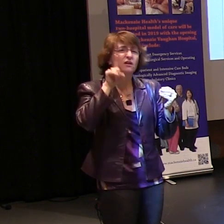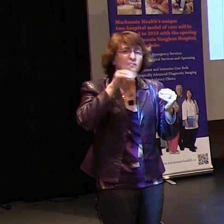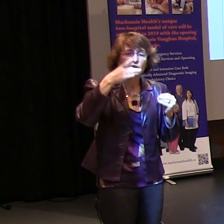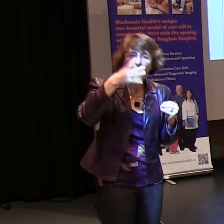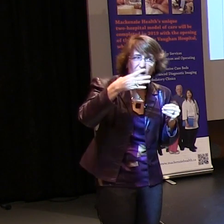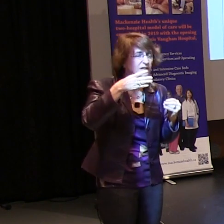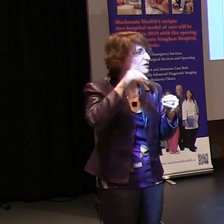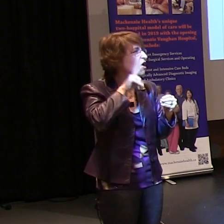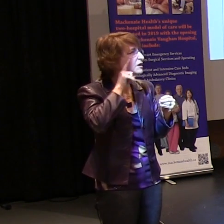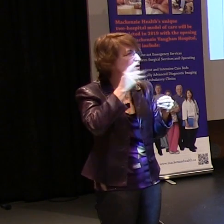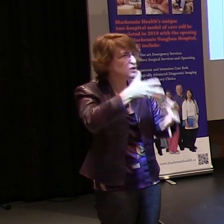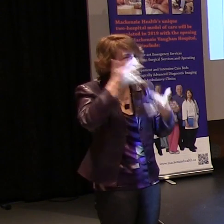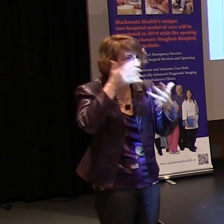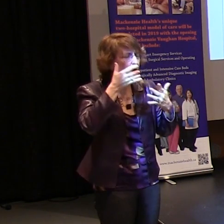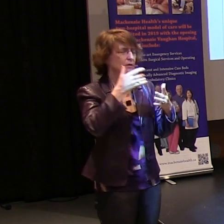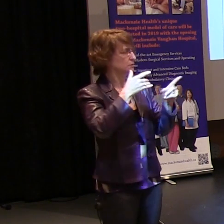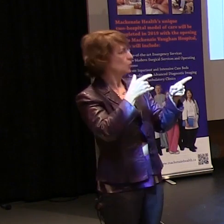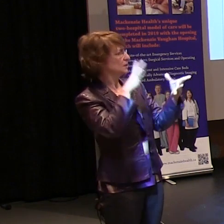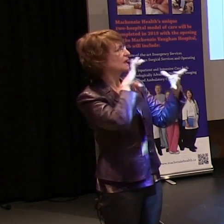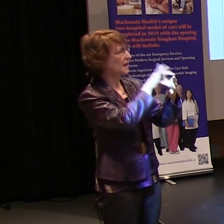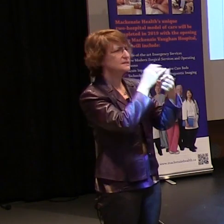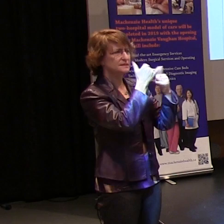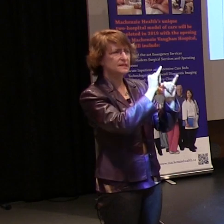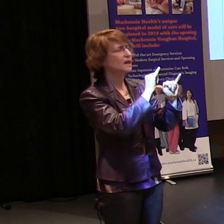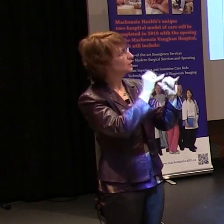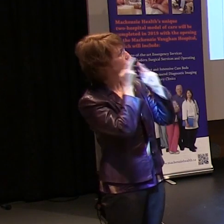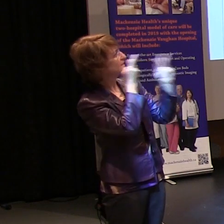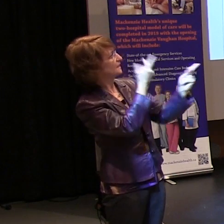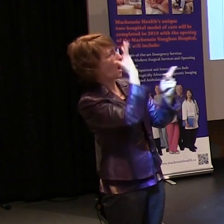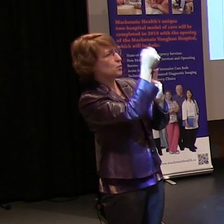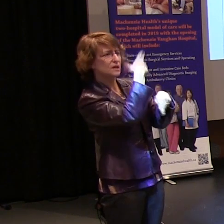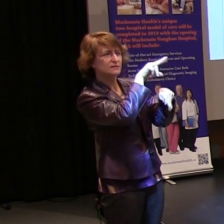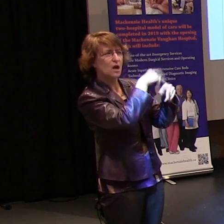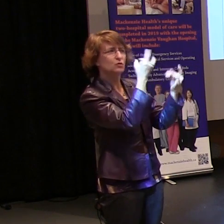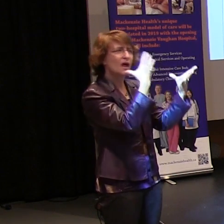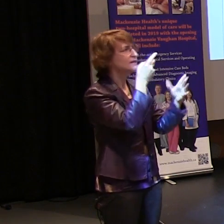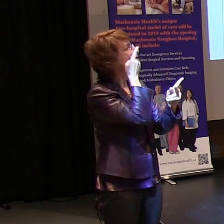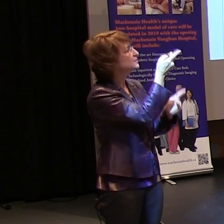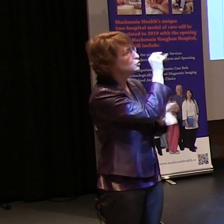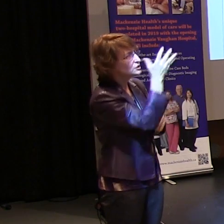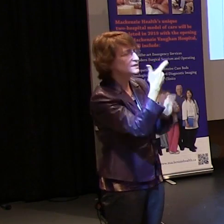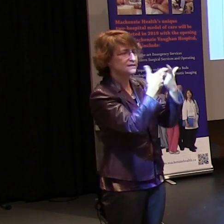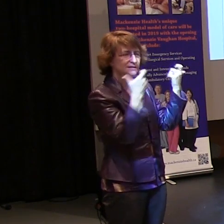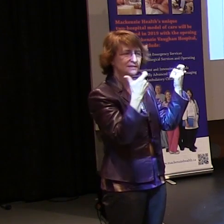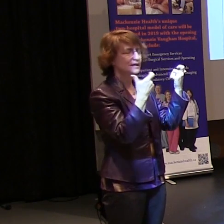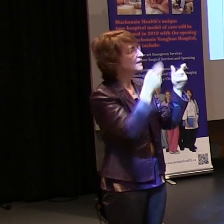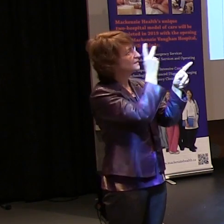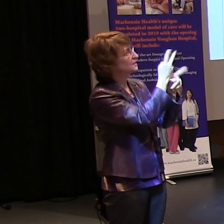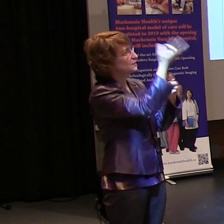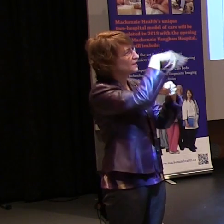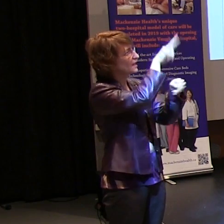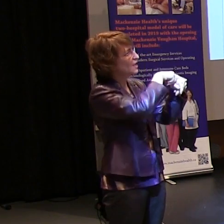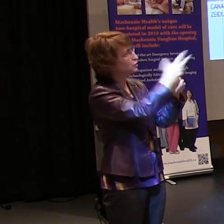things that you used to have in your house, in your community, in your street. And to keep the nature in.